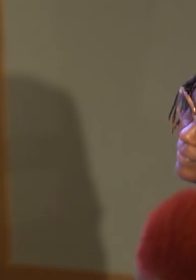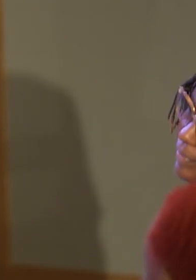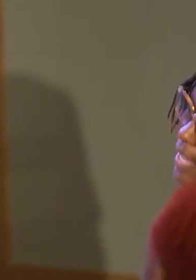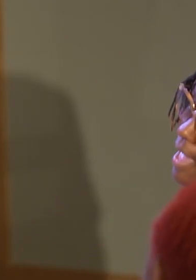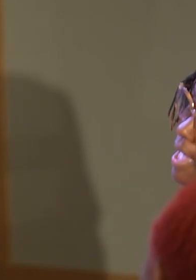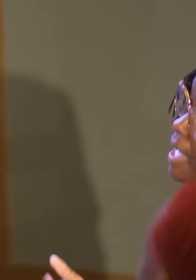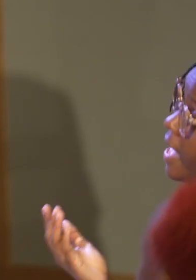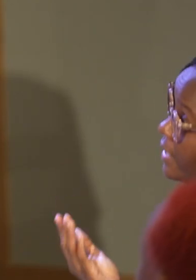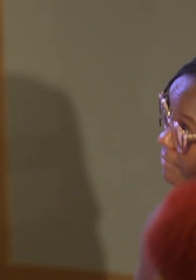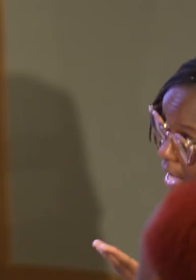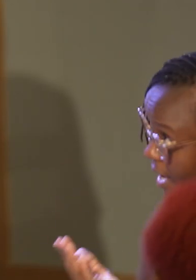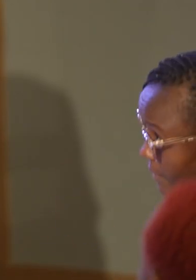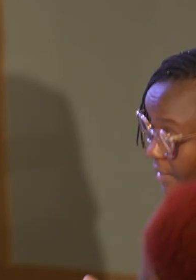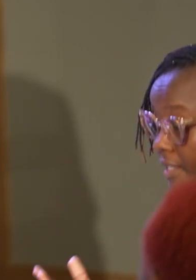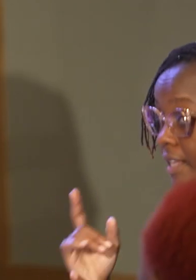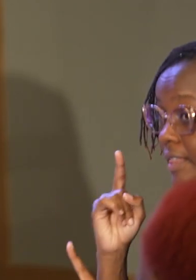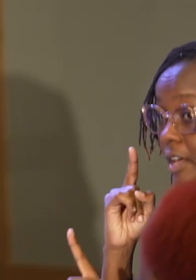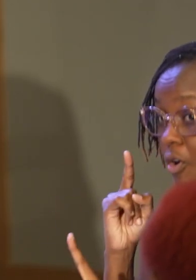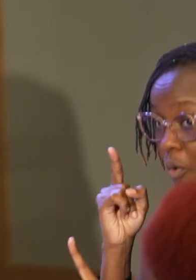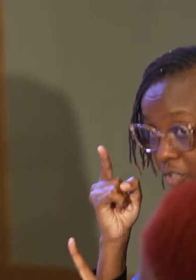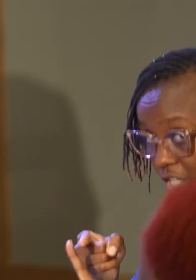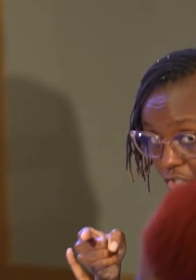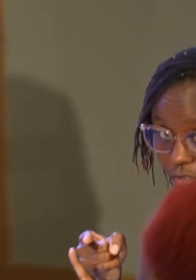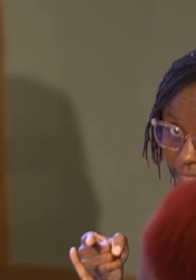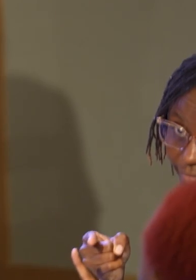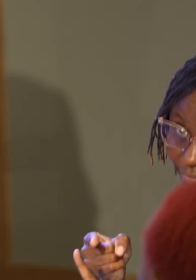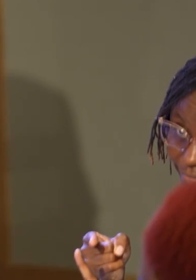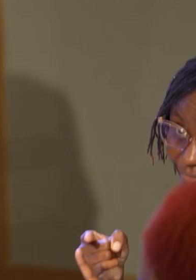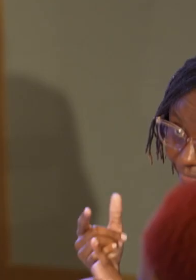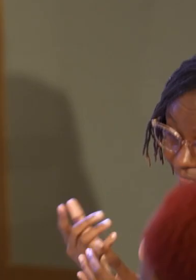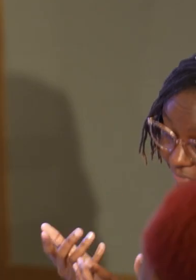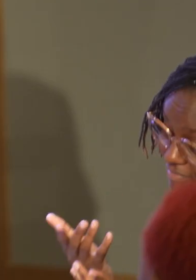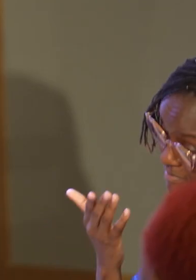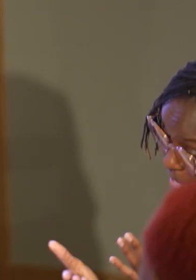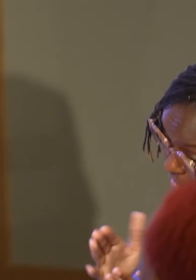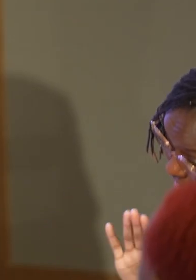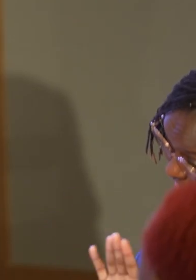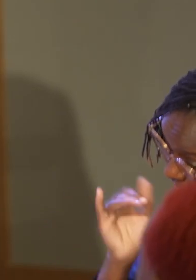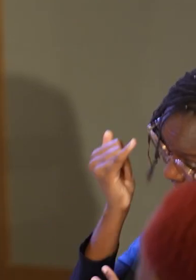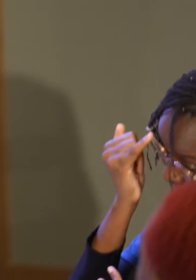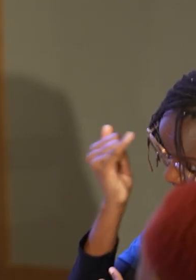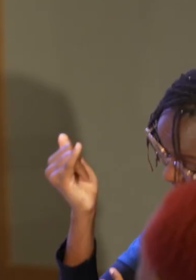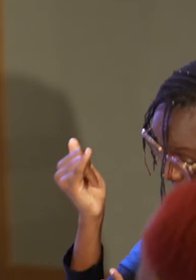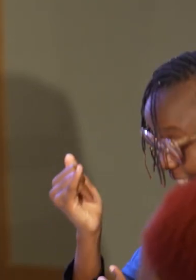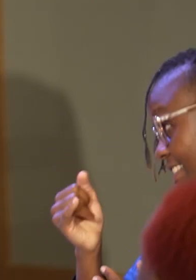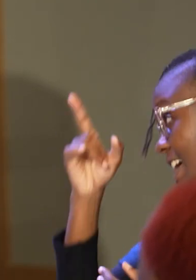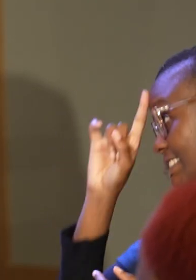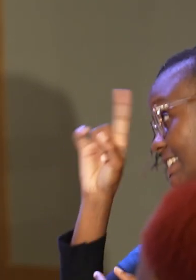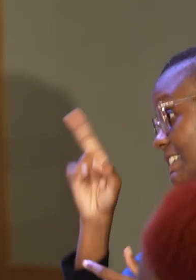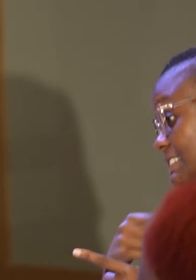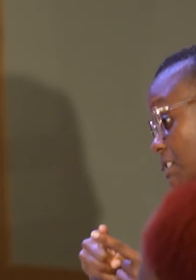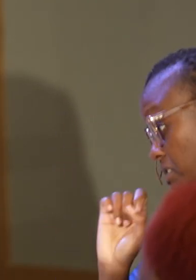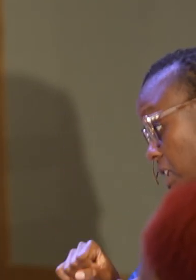And perhaps the objection was serious enough that could make the standard to be revised to improve